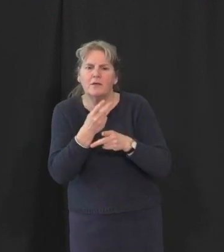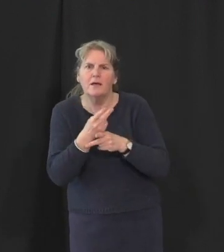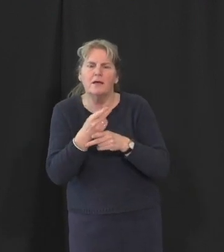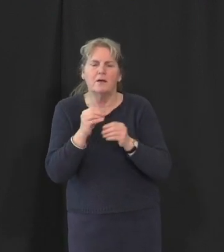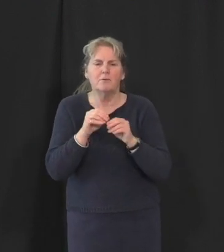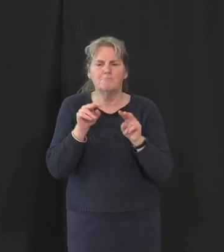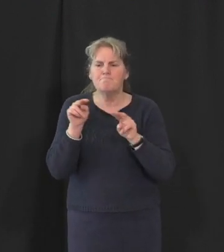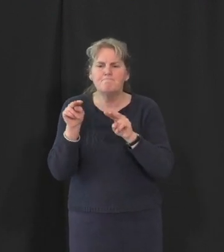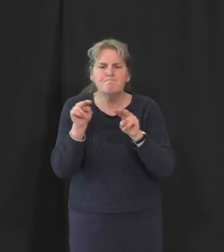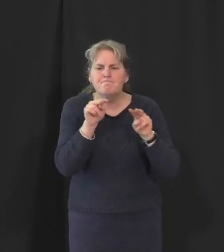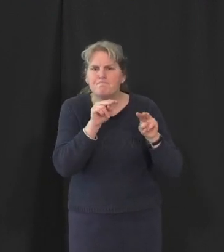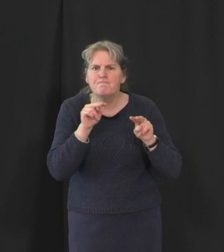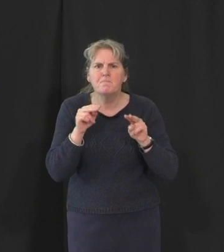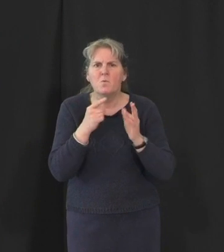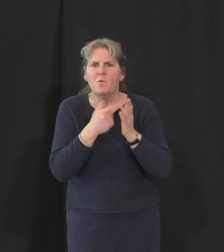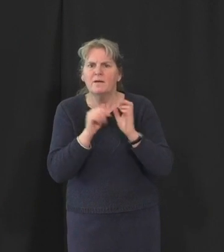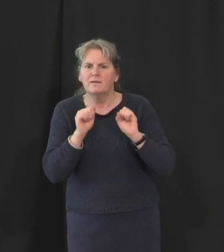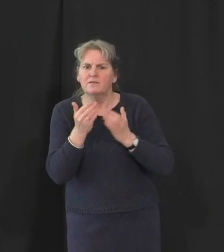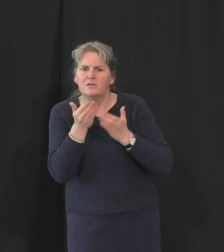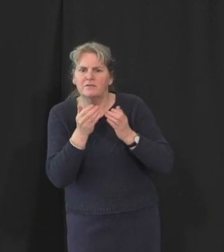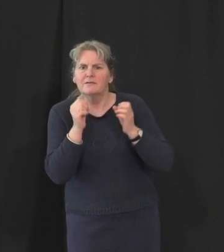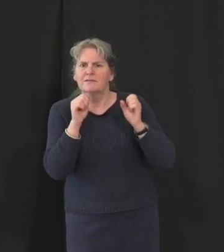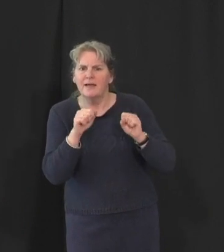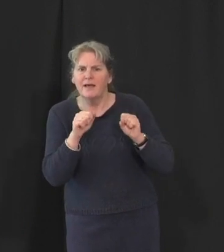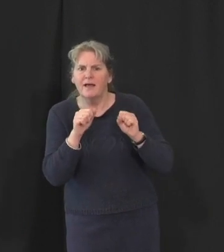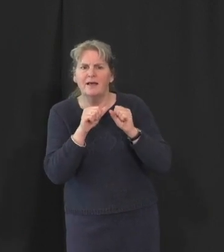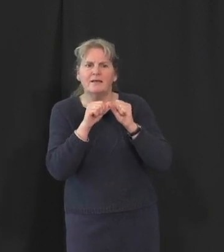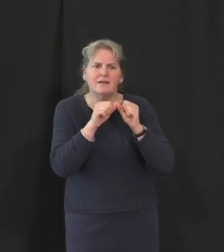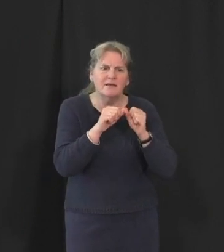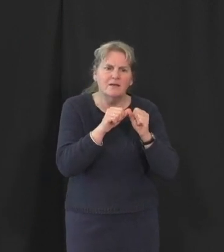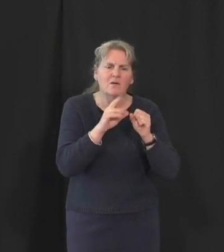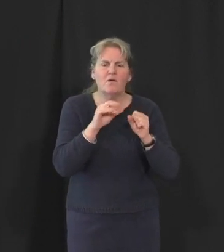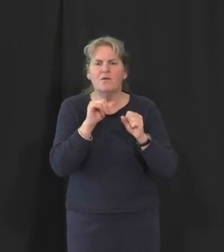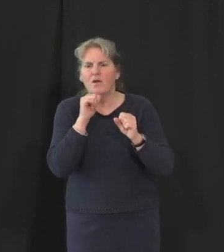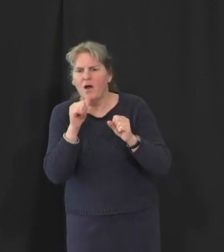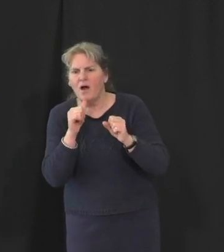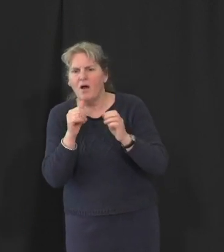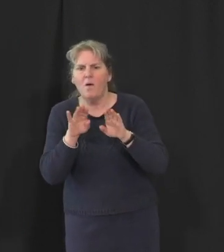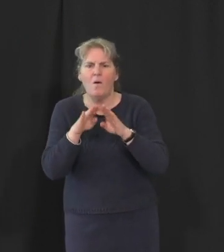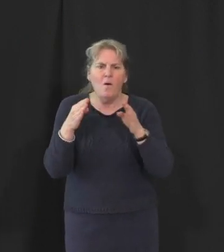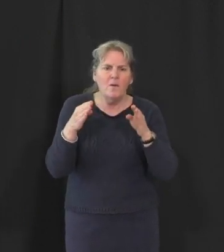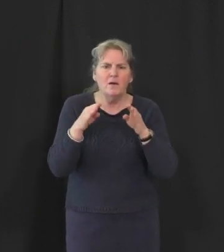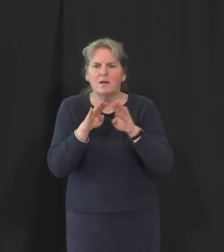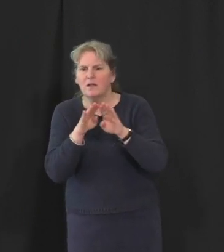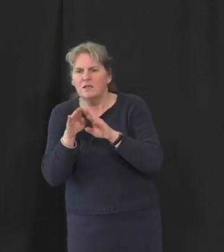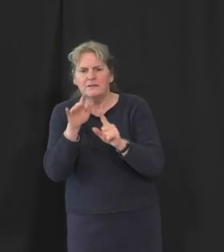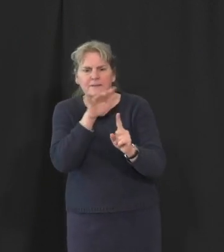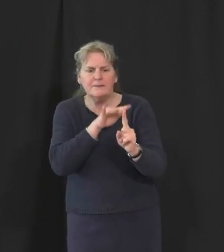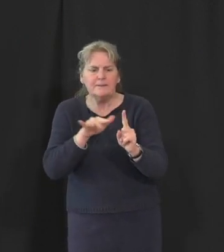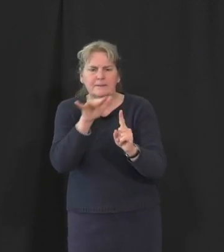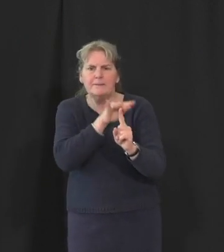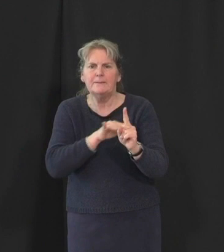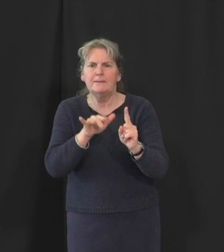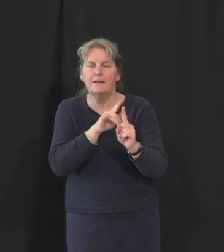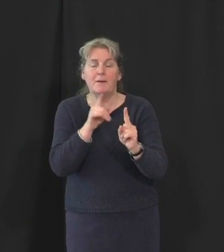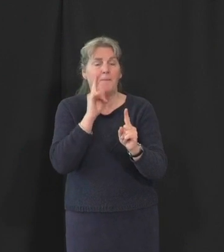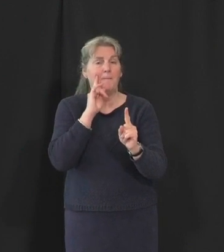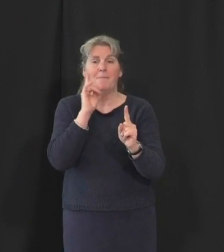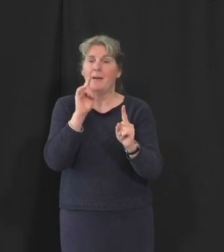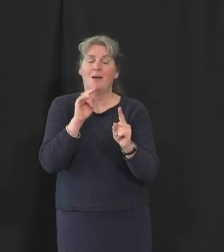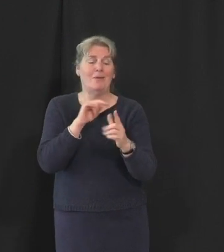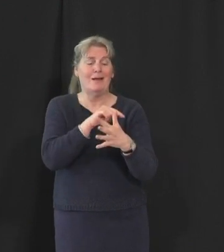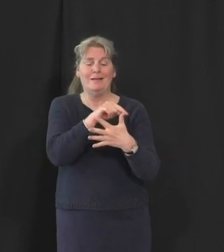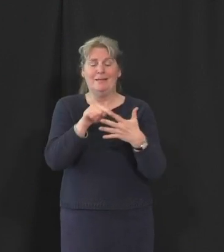taking a critical look at what services could be continued or restored, all must rest on the fundamental